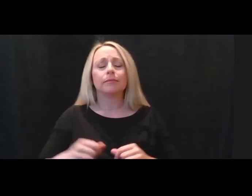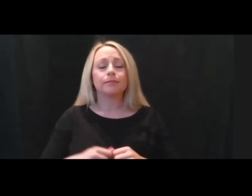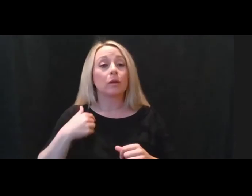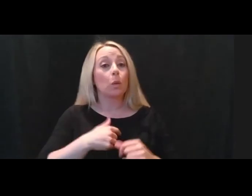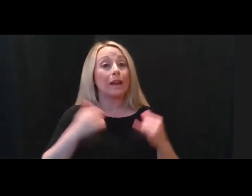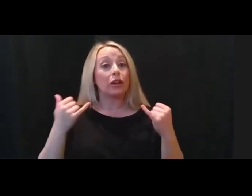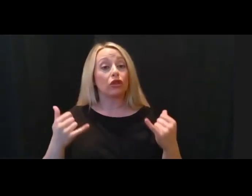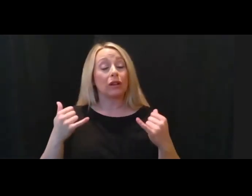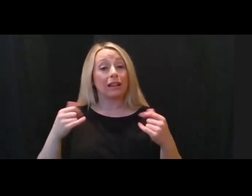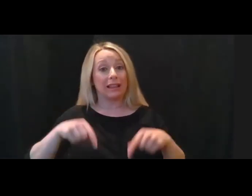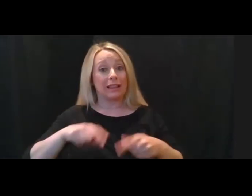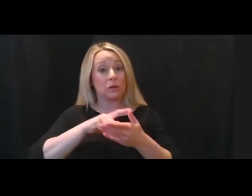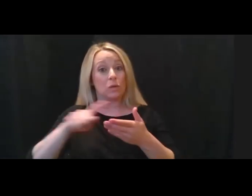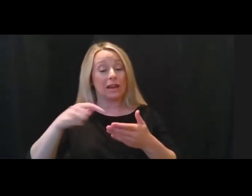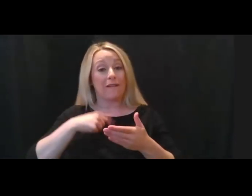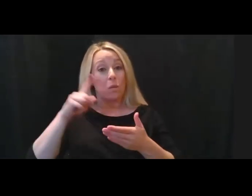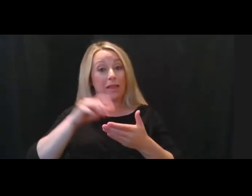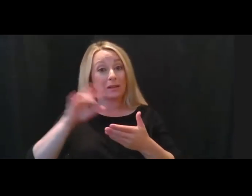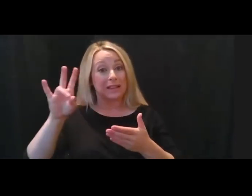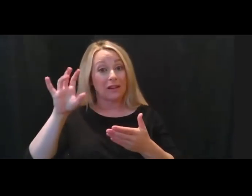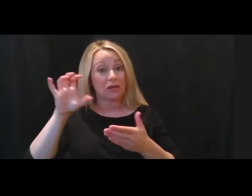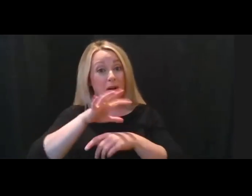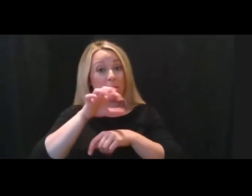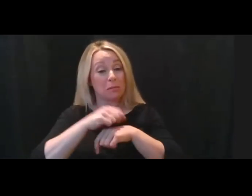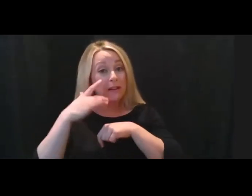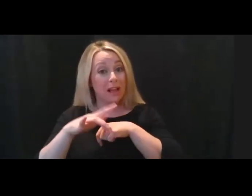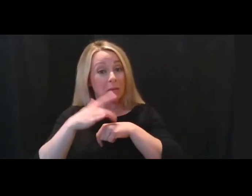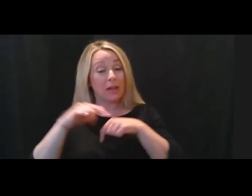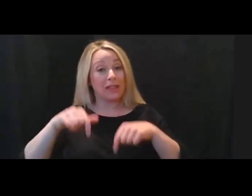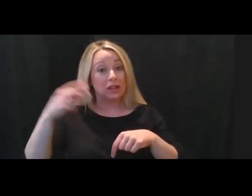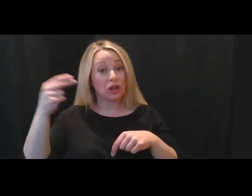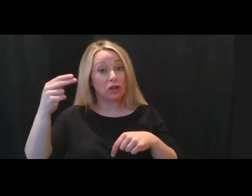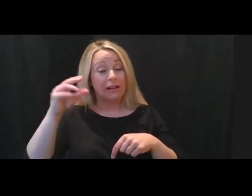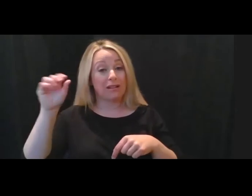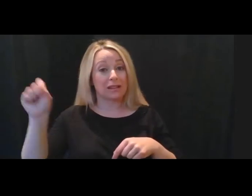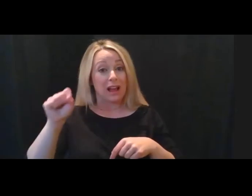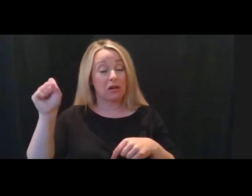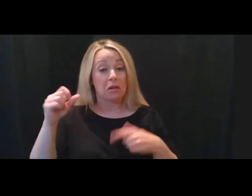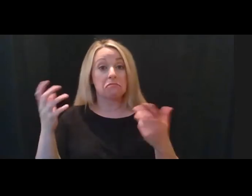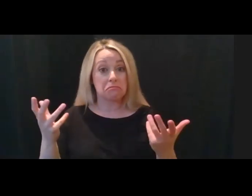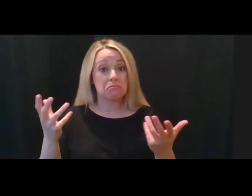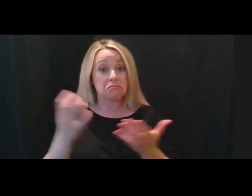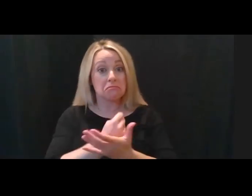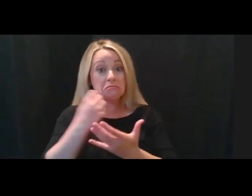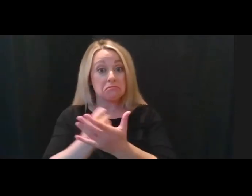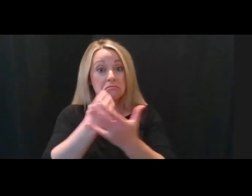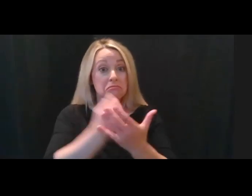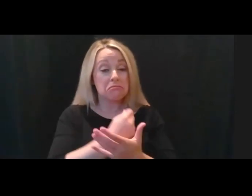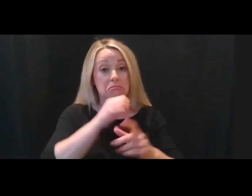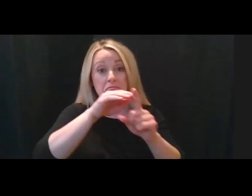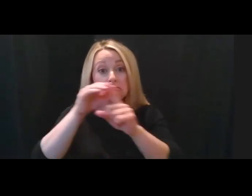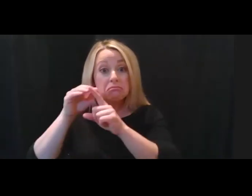this week have 1,700 appointments available this Thursday and Saturday. So we really want to encourage everyone to go